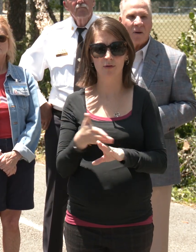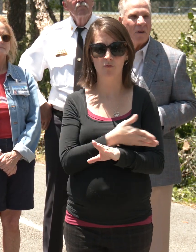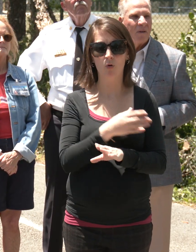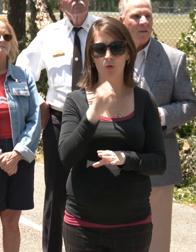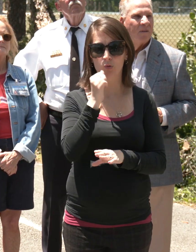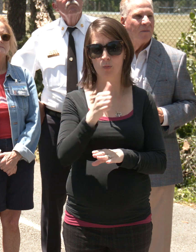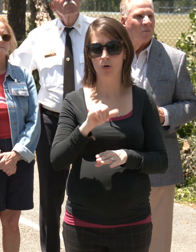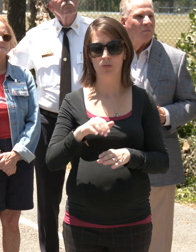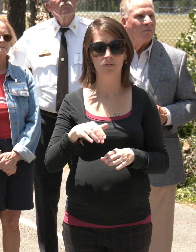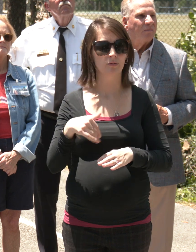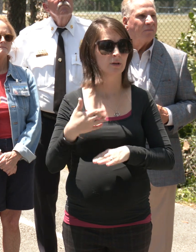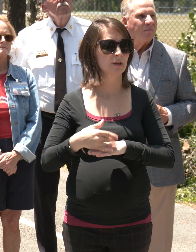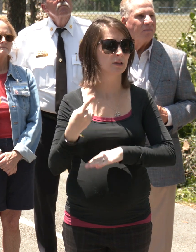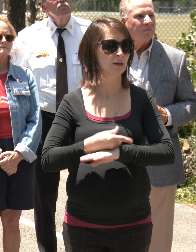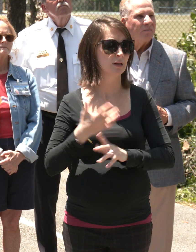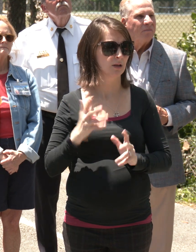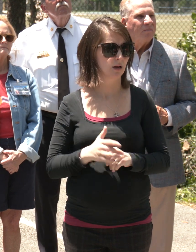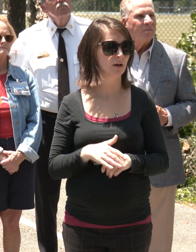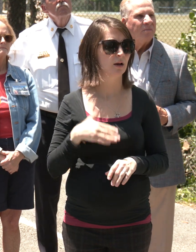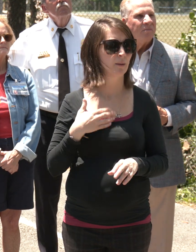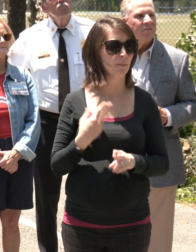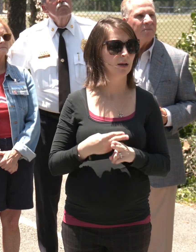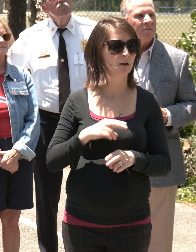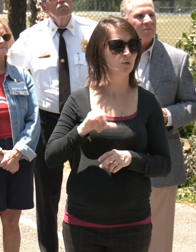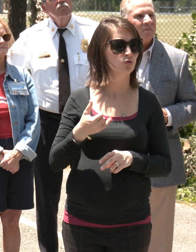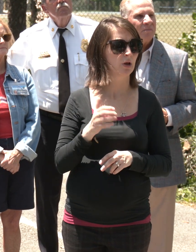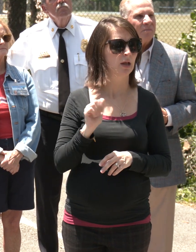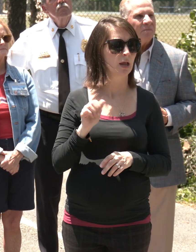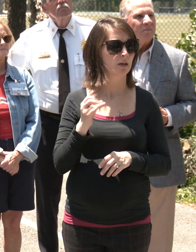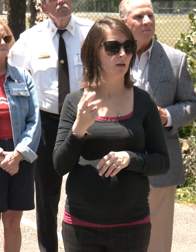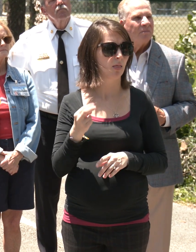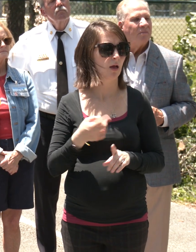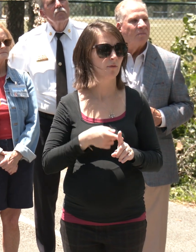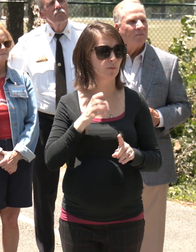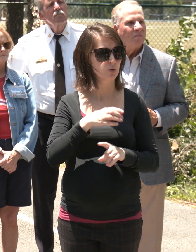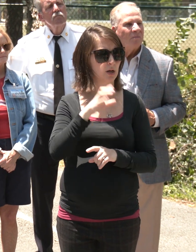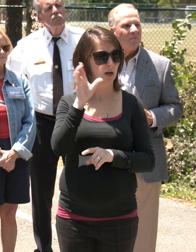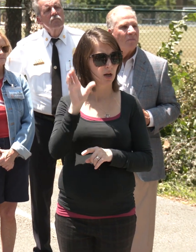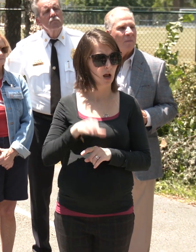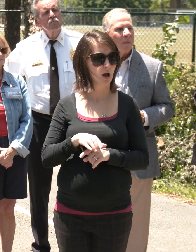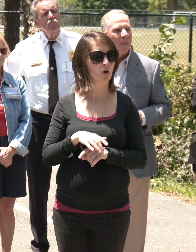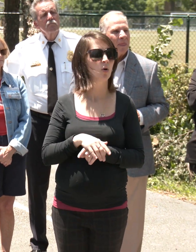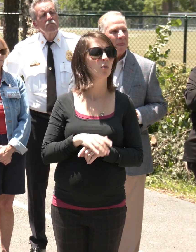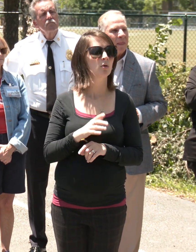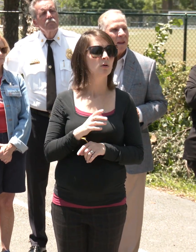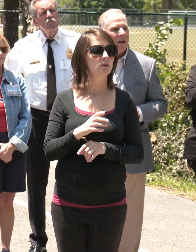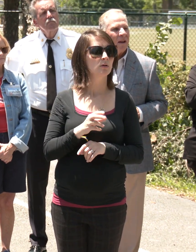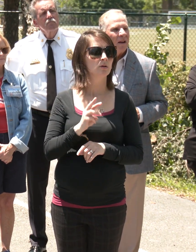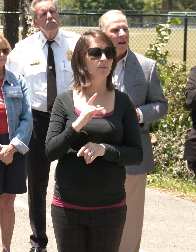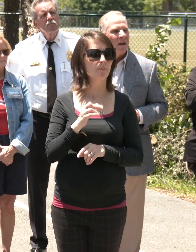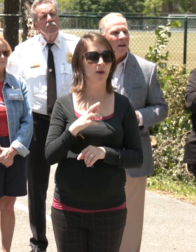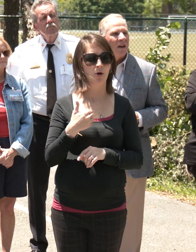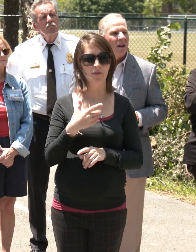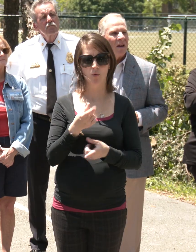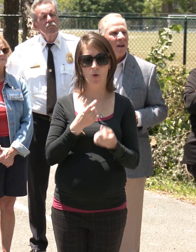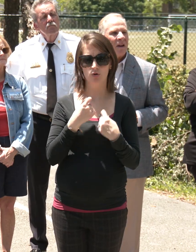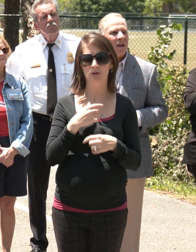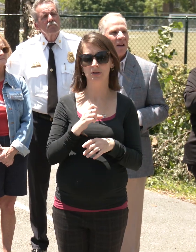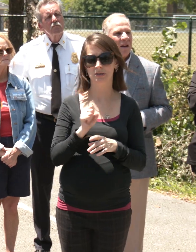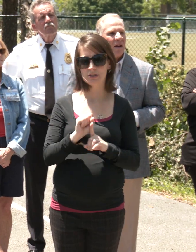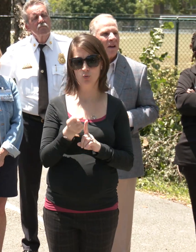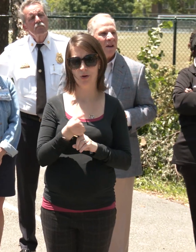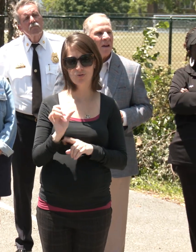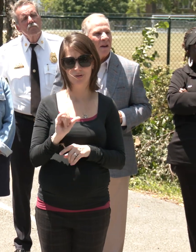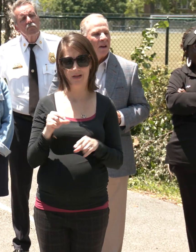ahead. I'm sorry, we haven't met, but go Okay, ahead. No problem. I'm J.A. Salam from the Front of Call, Chicago. Mayor, I have a question. Okay. In situations like this,